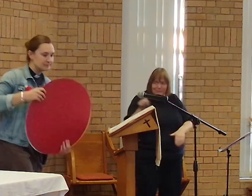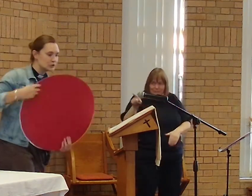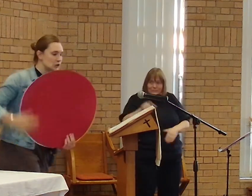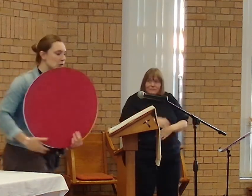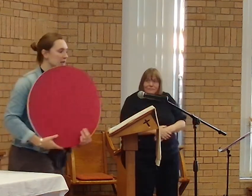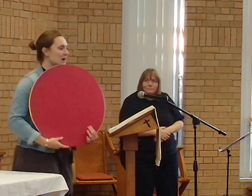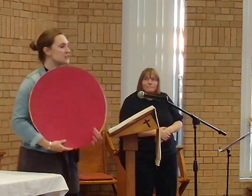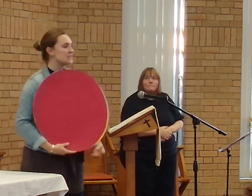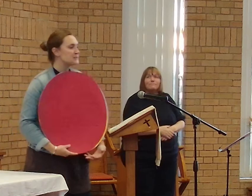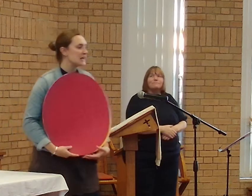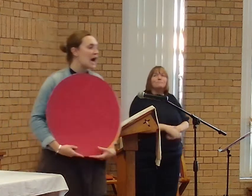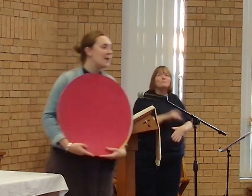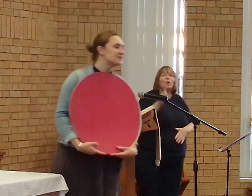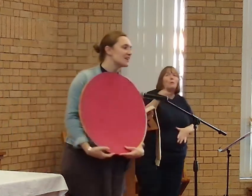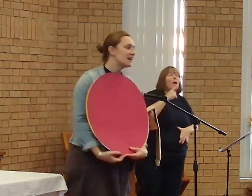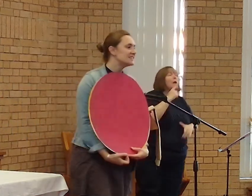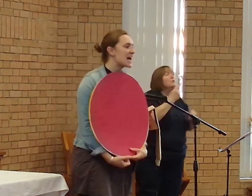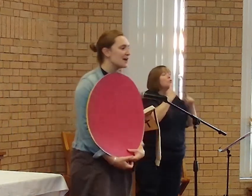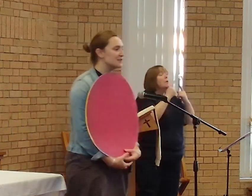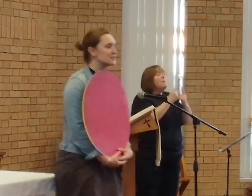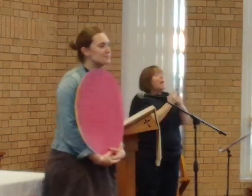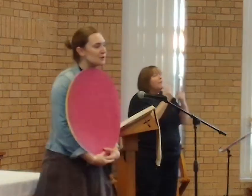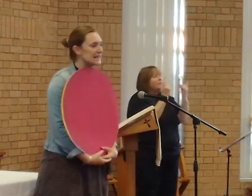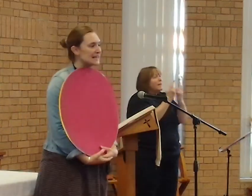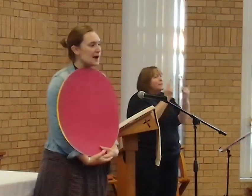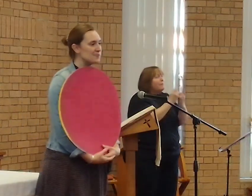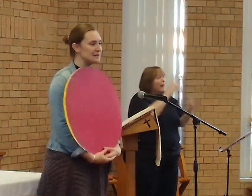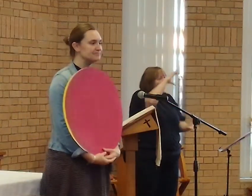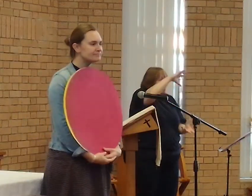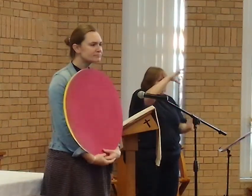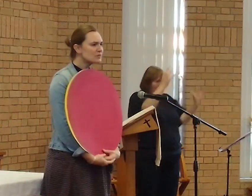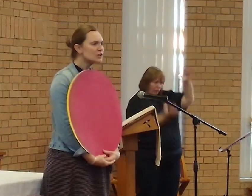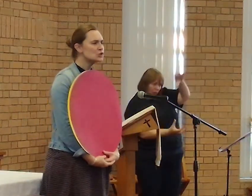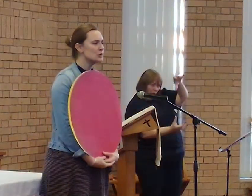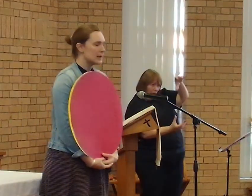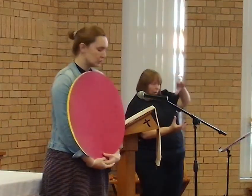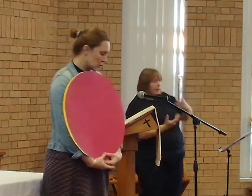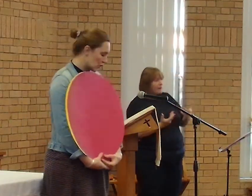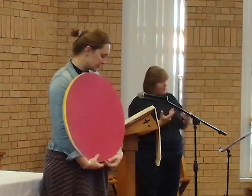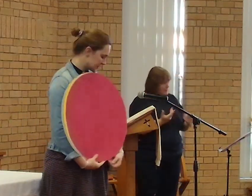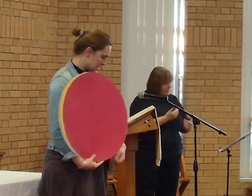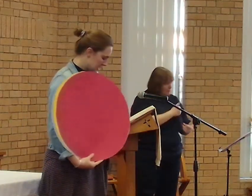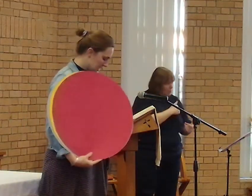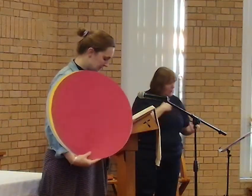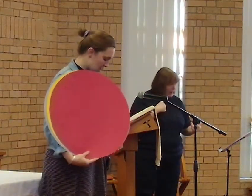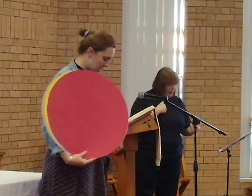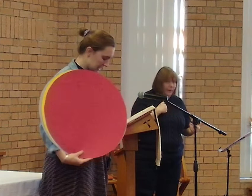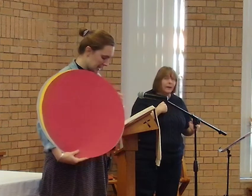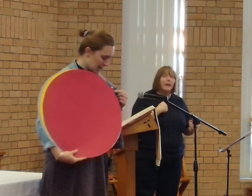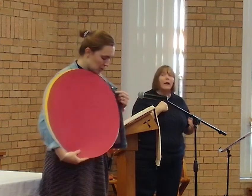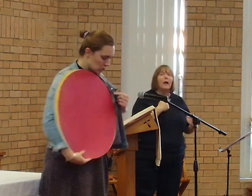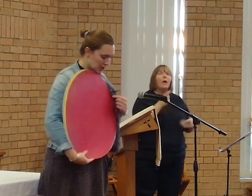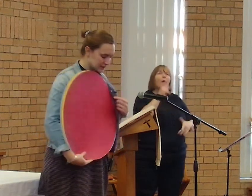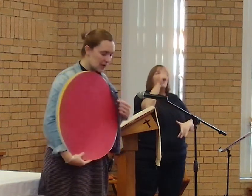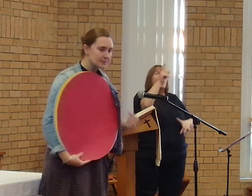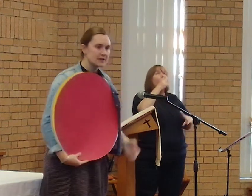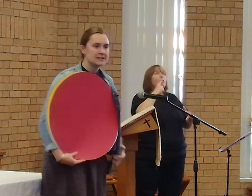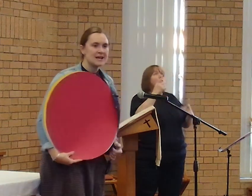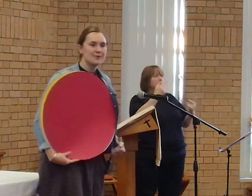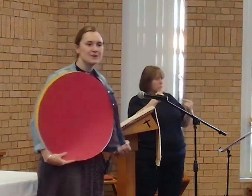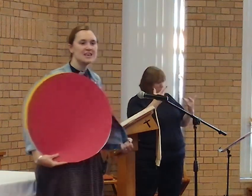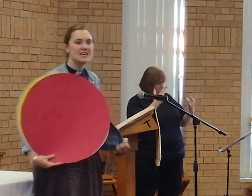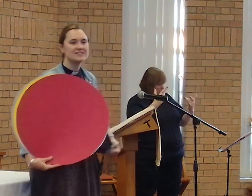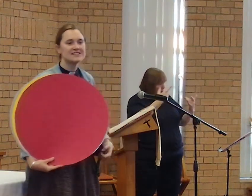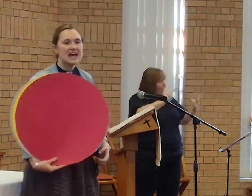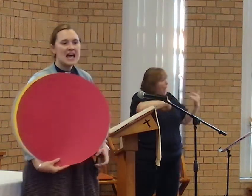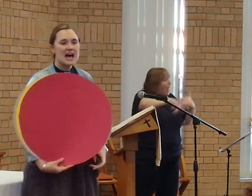So we're talking about things being upside down this morning, aren't we? Talking about God turning our world upside